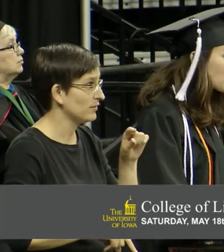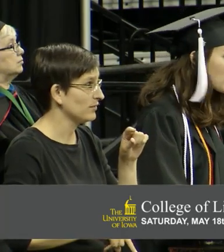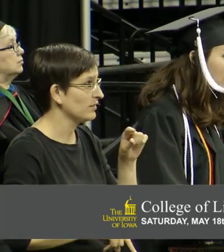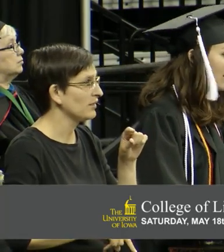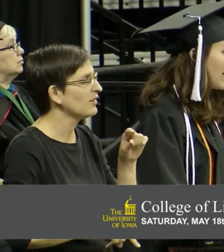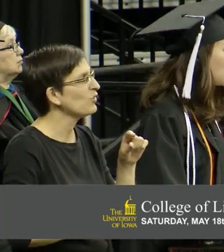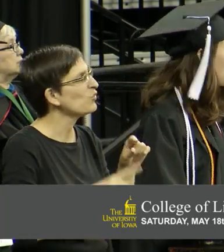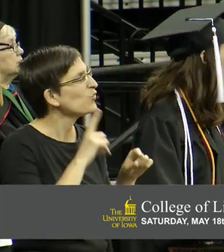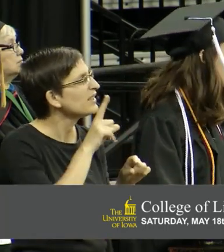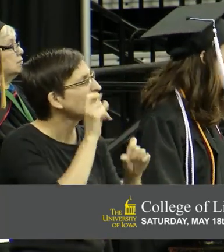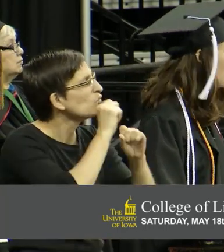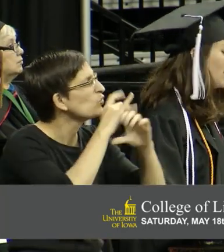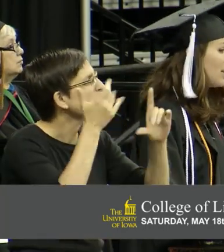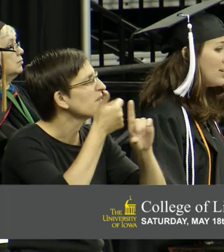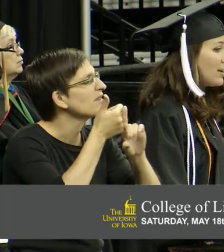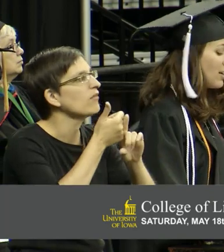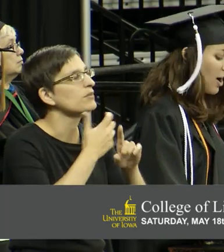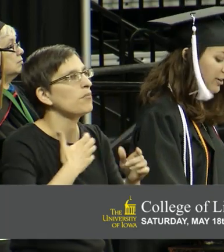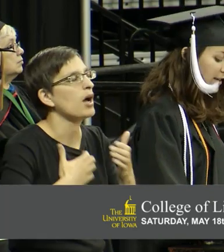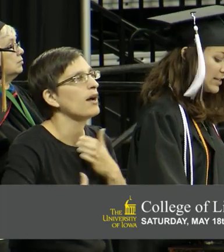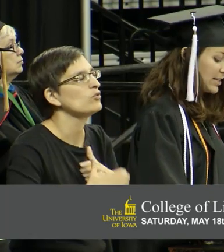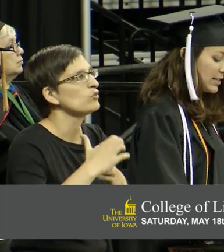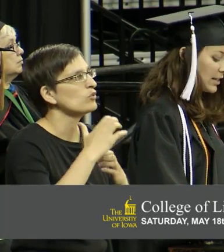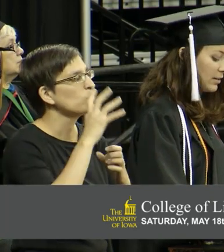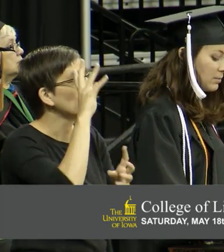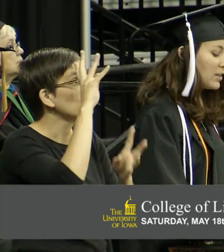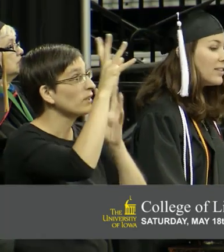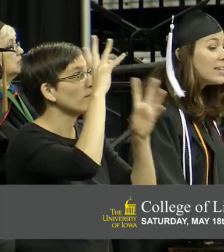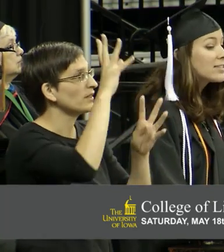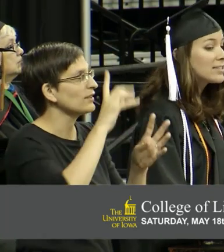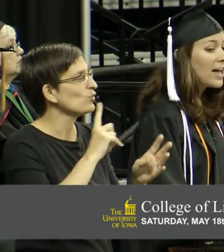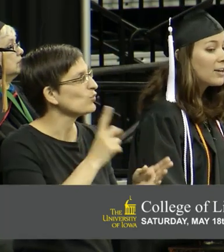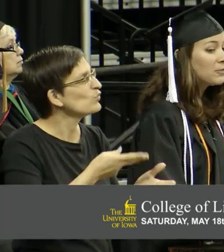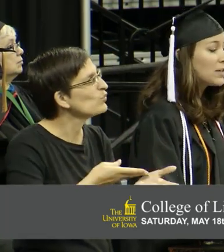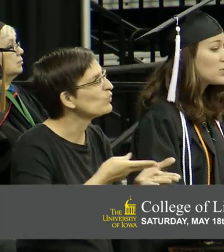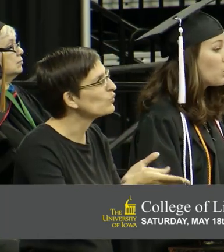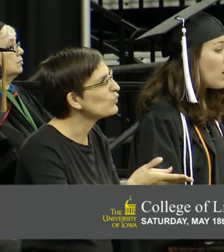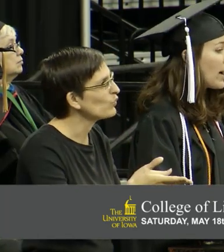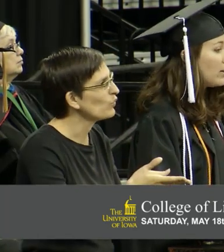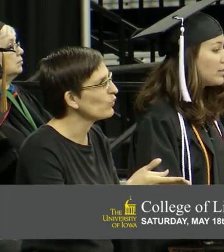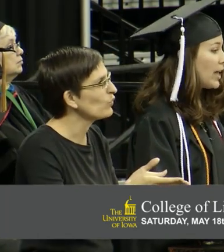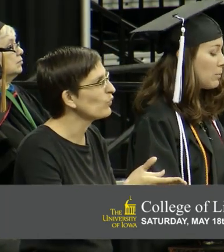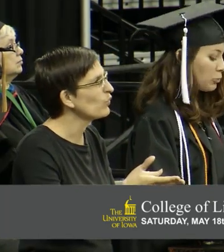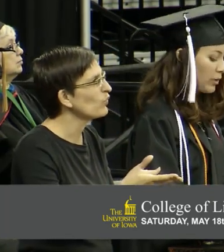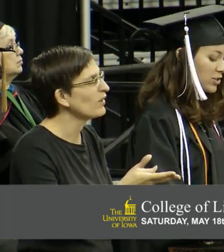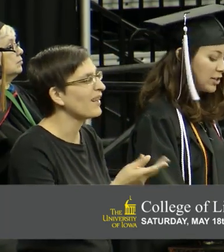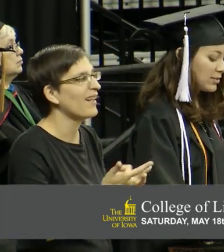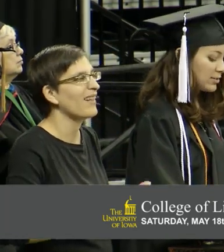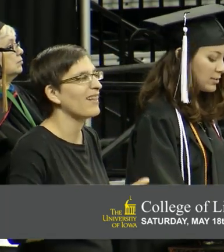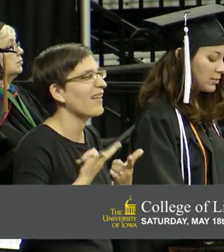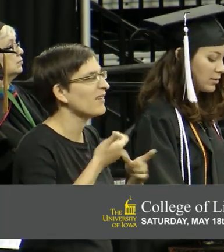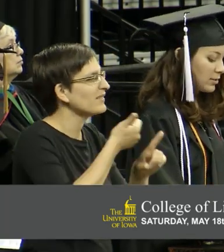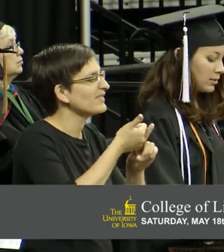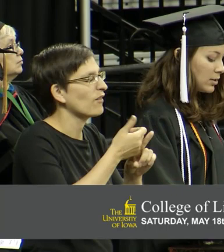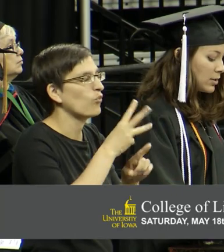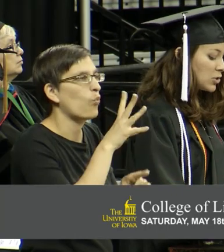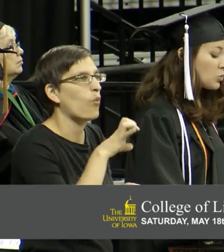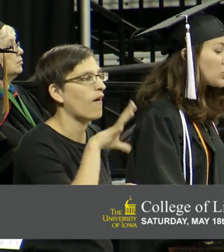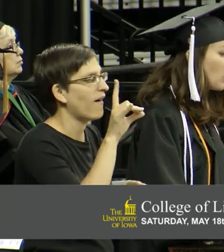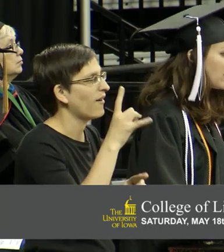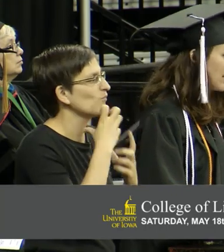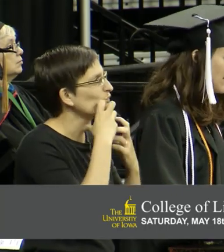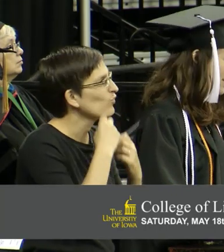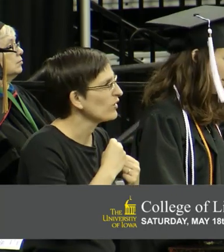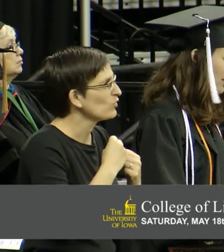about passion and creativity and authenticity. This life is wild and precious.